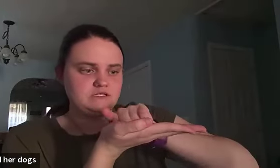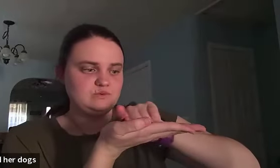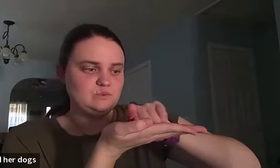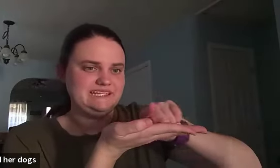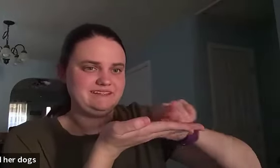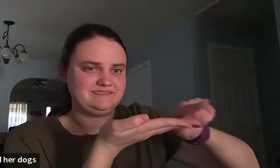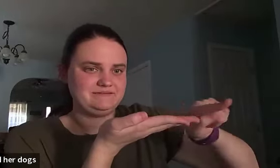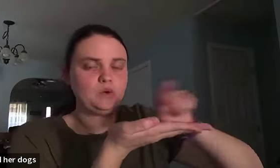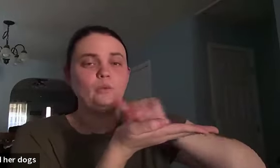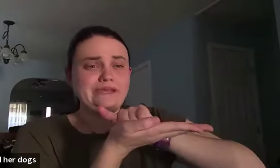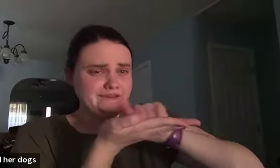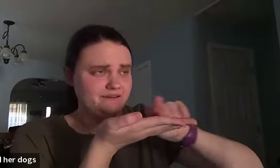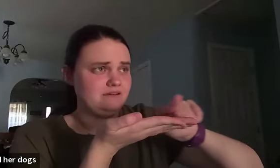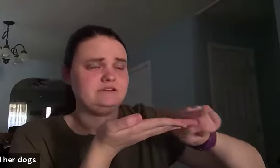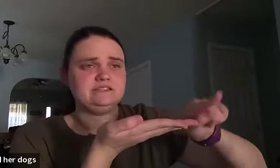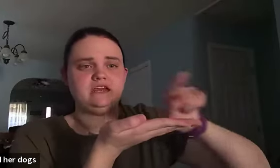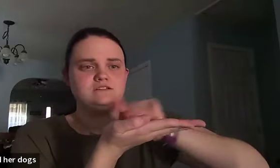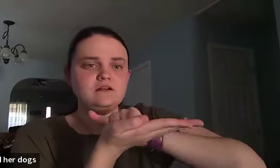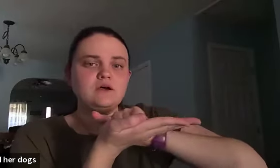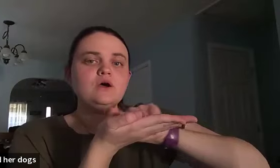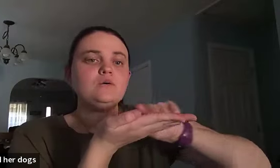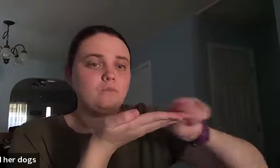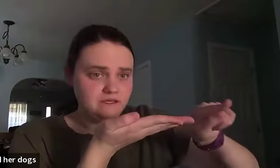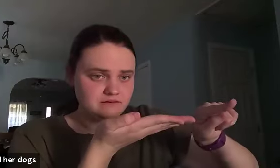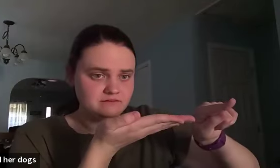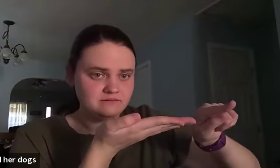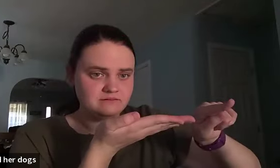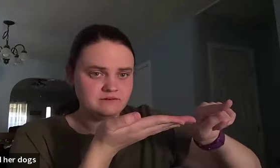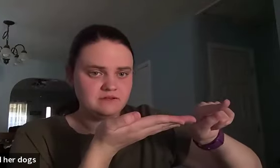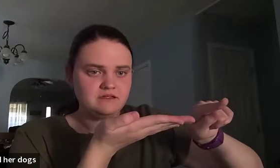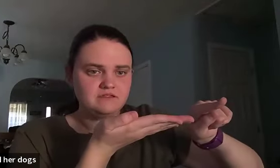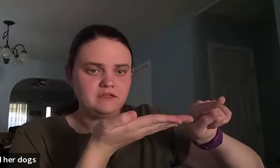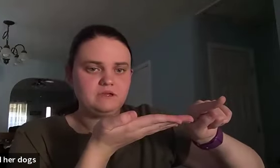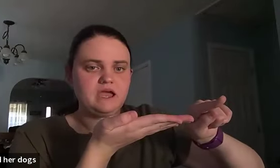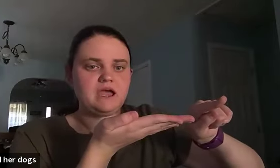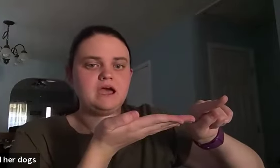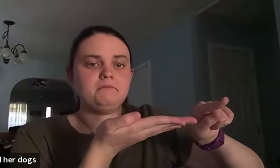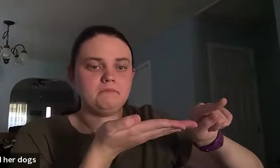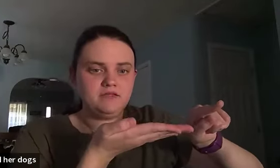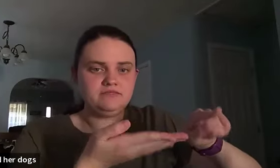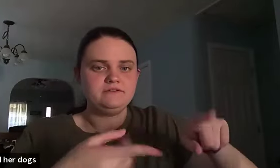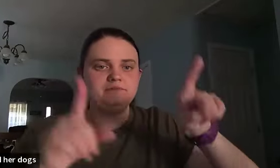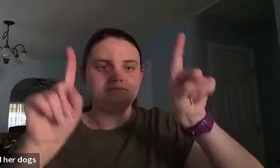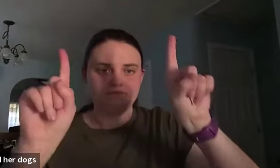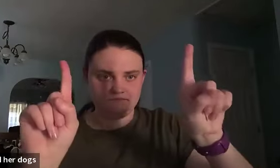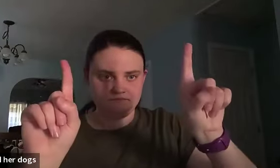across, week, week. Goodness, I cannot talk. Week. Then we had month.